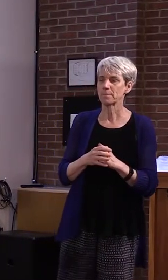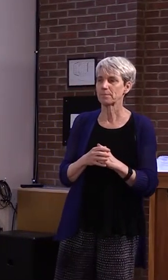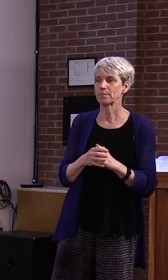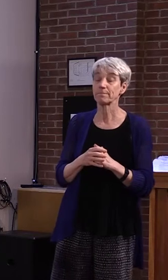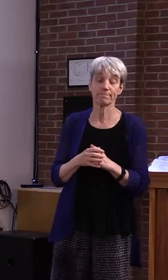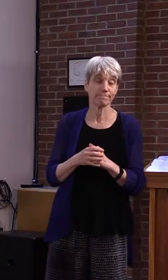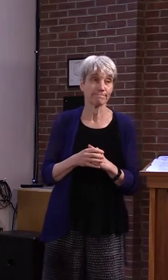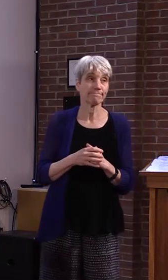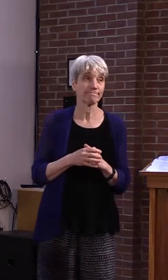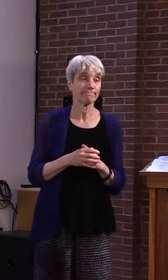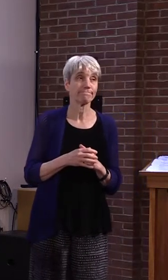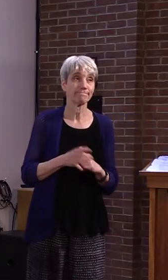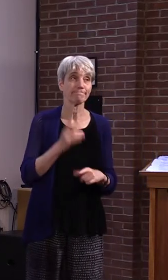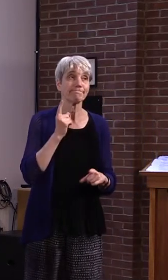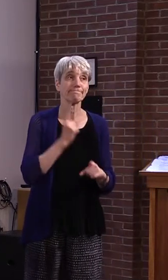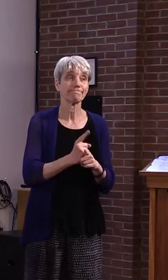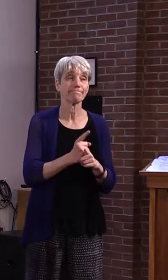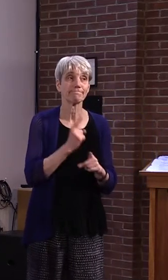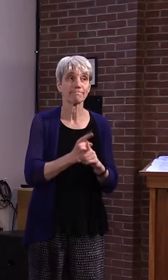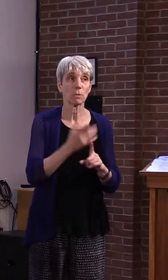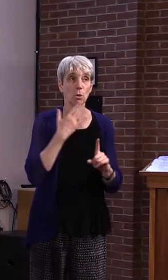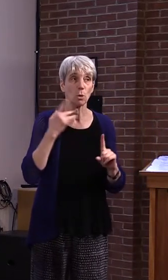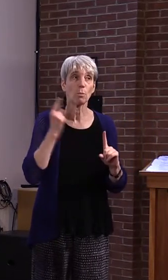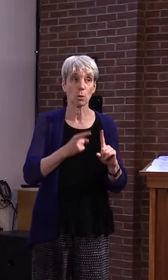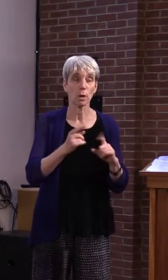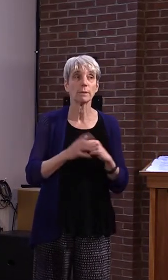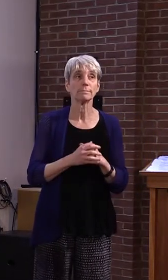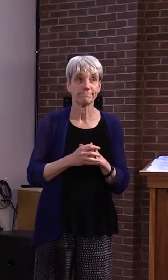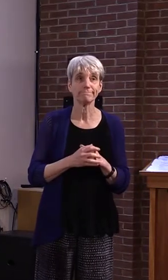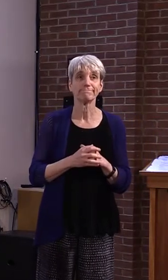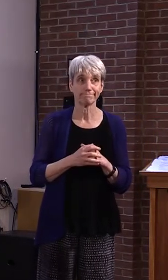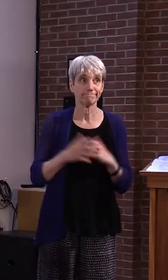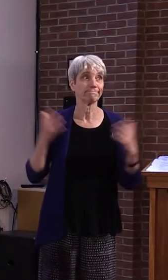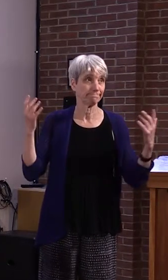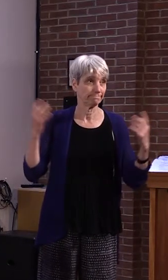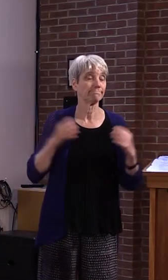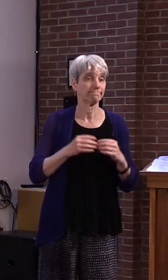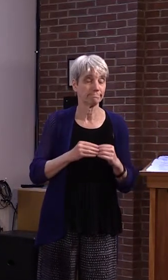you're absolutely right, and they used to provide